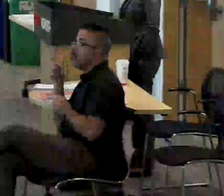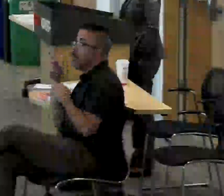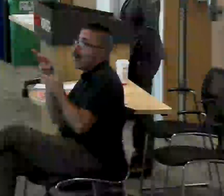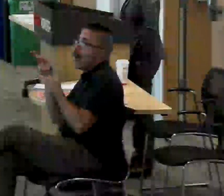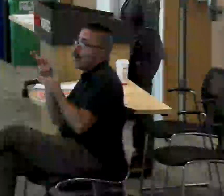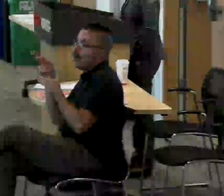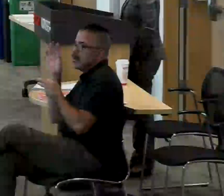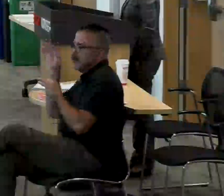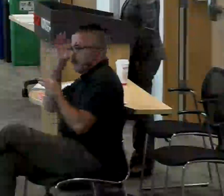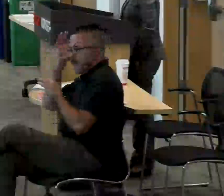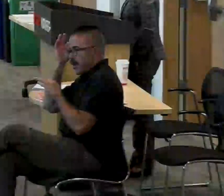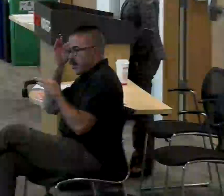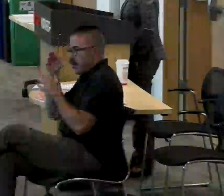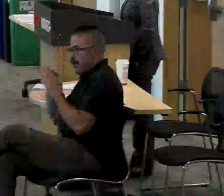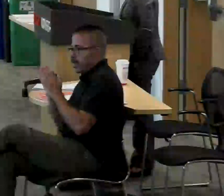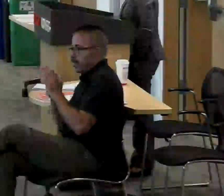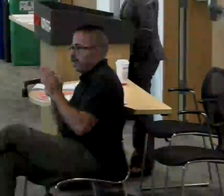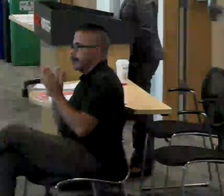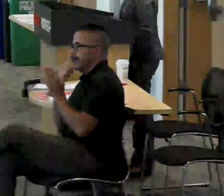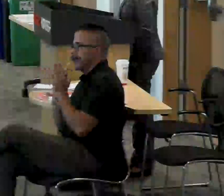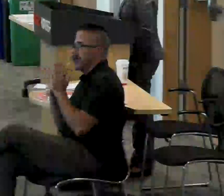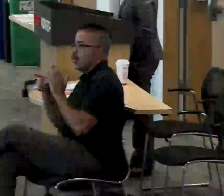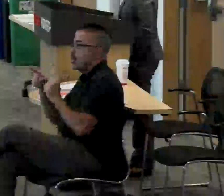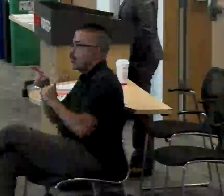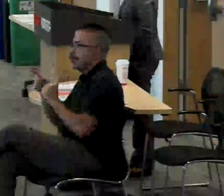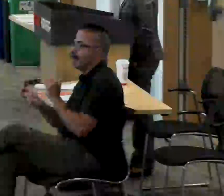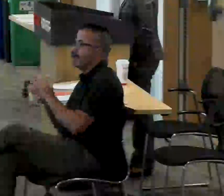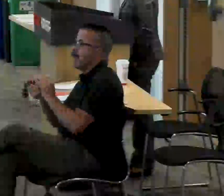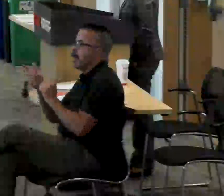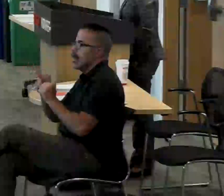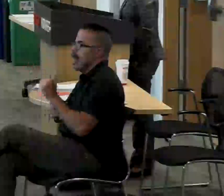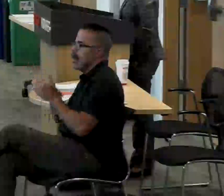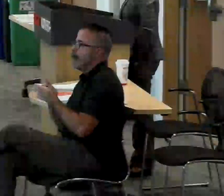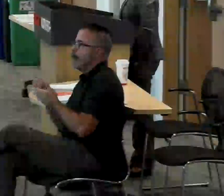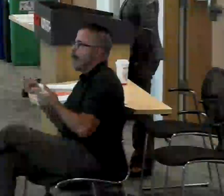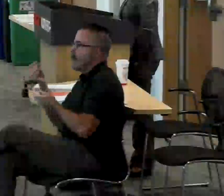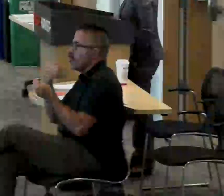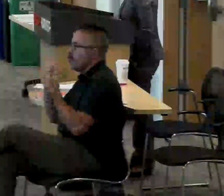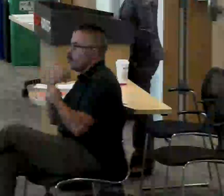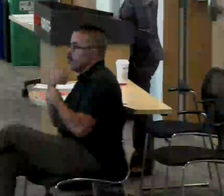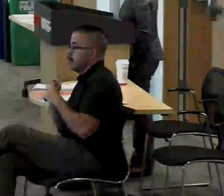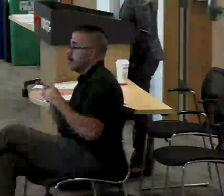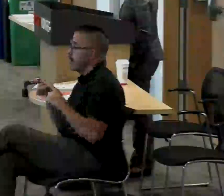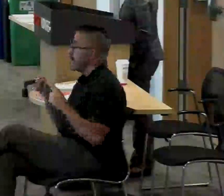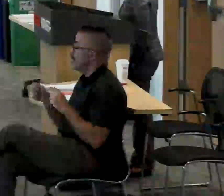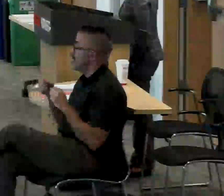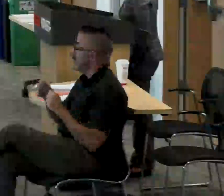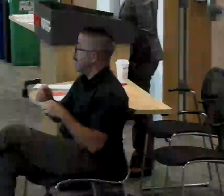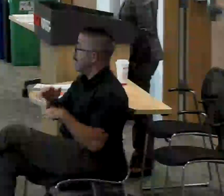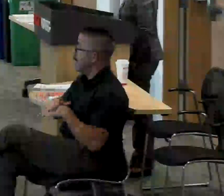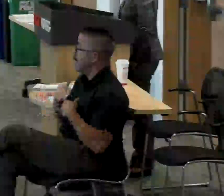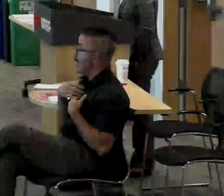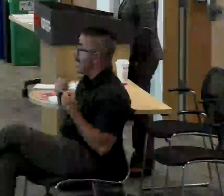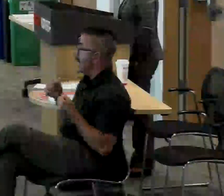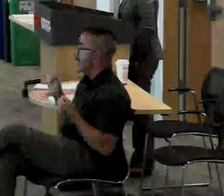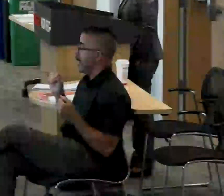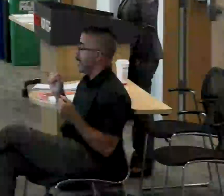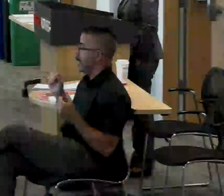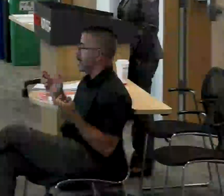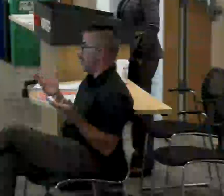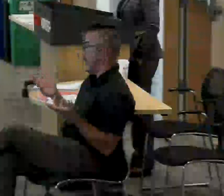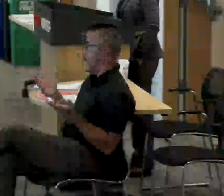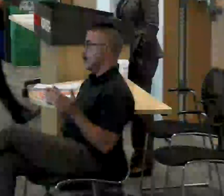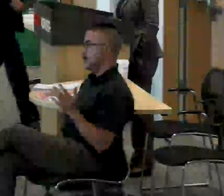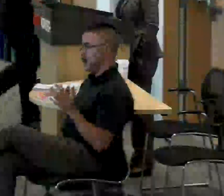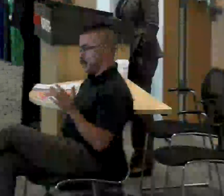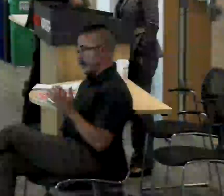some things, like you can't buy groceries, but then there's this, you can spend it on healthcare expenses. Well,